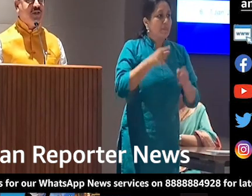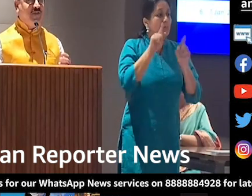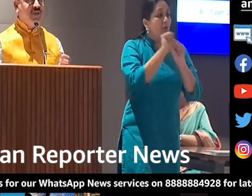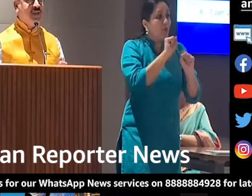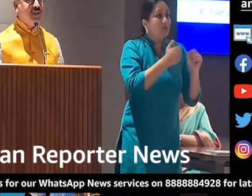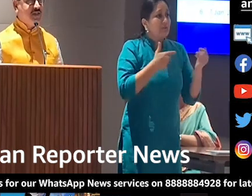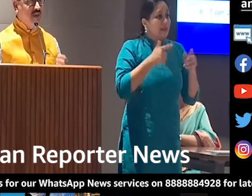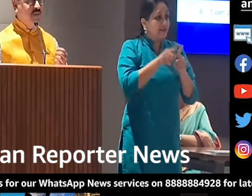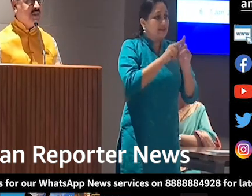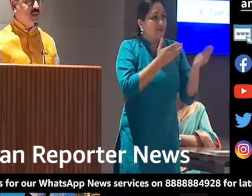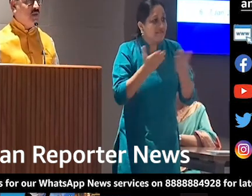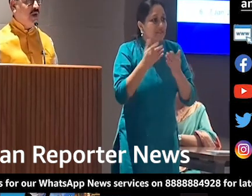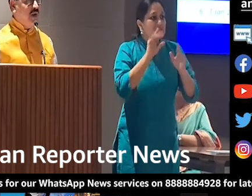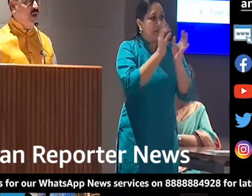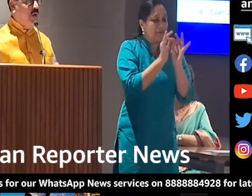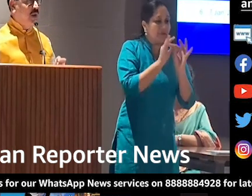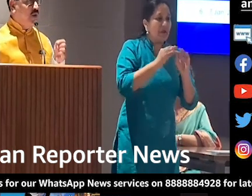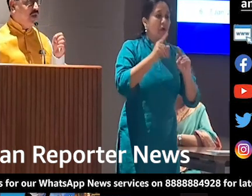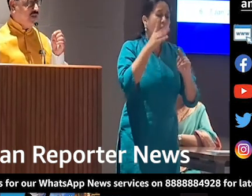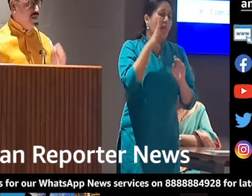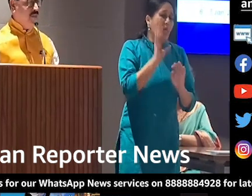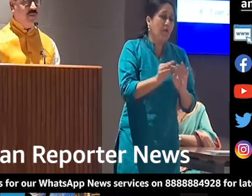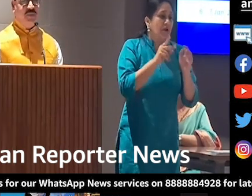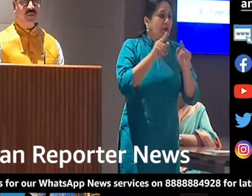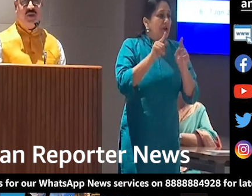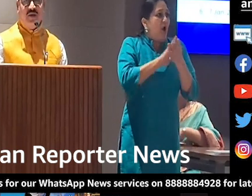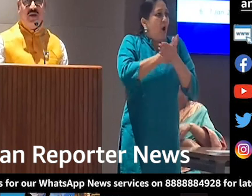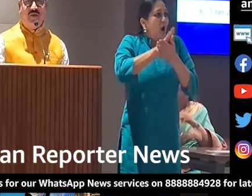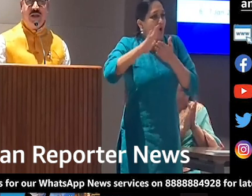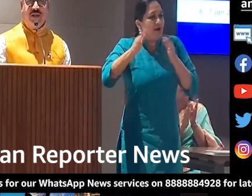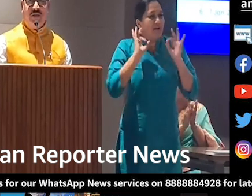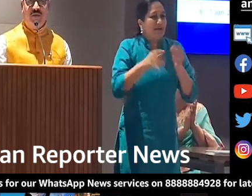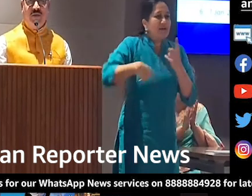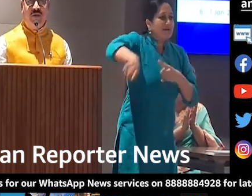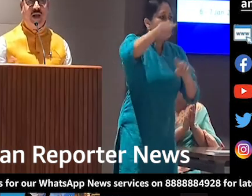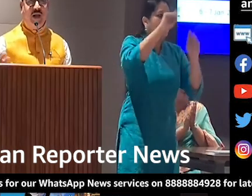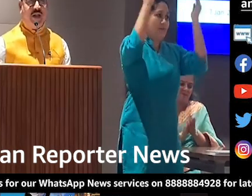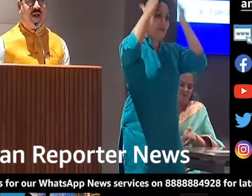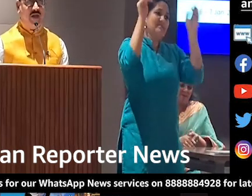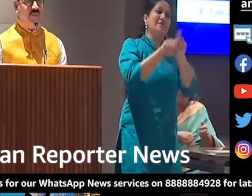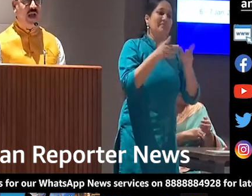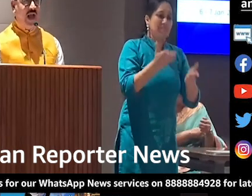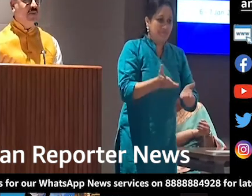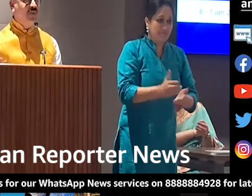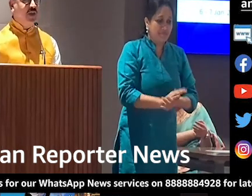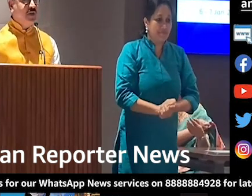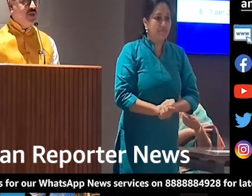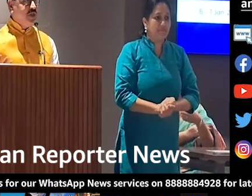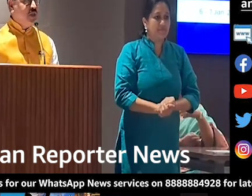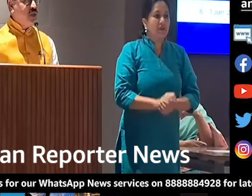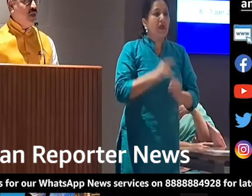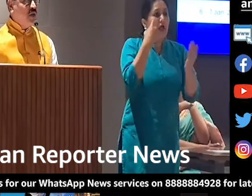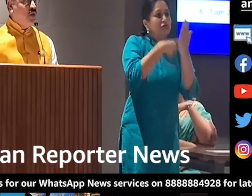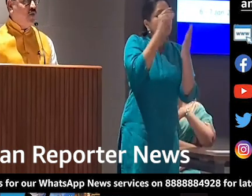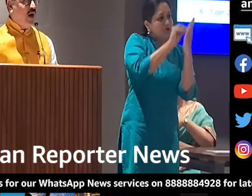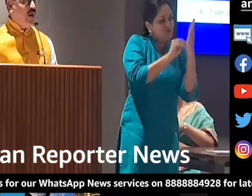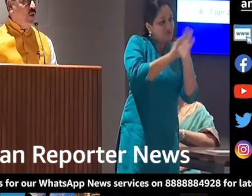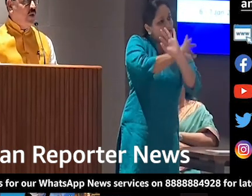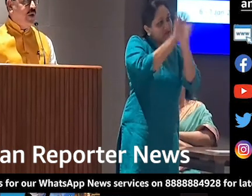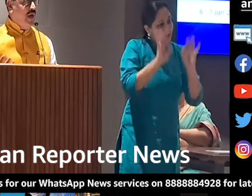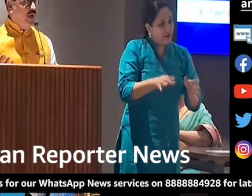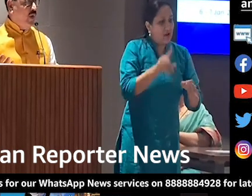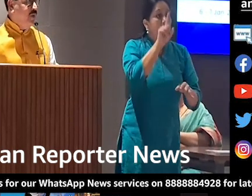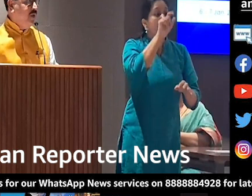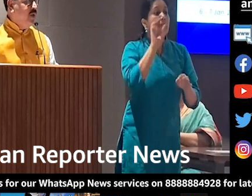your services for a noble cause here. Friends, we will be getting, we have the registrations so far